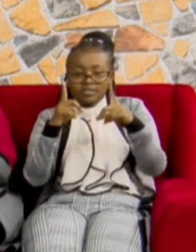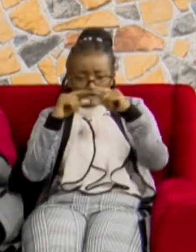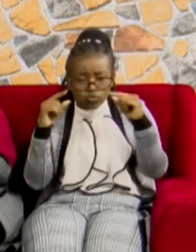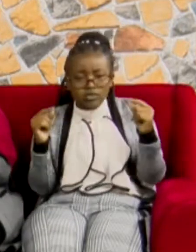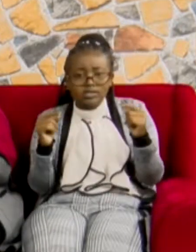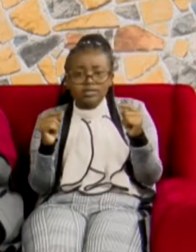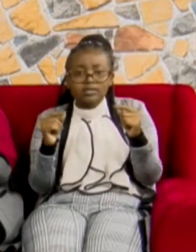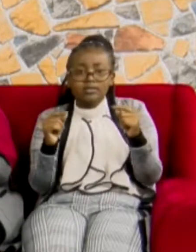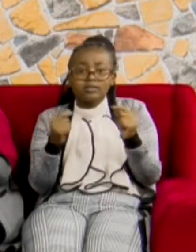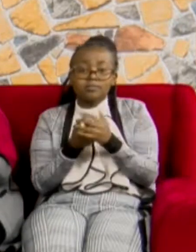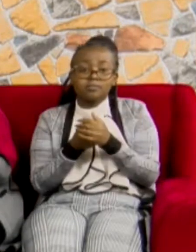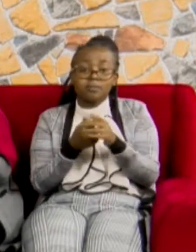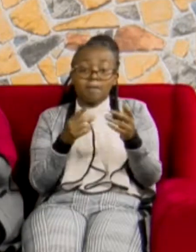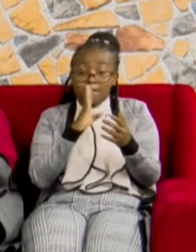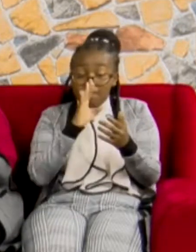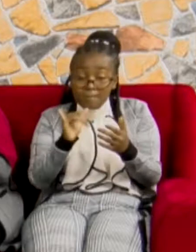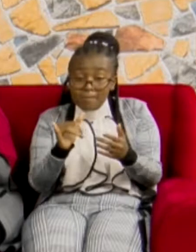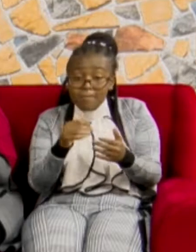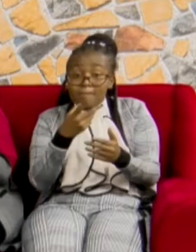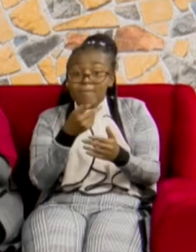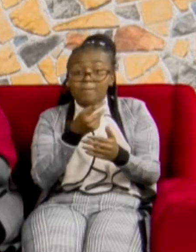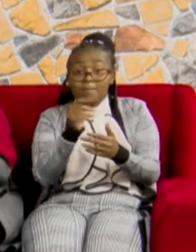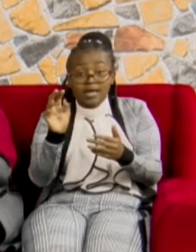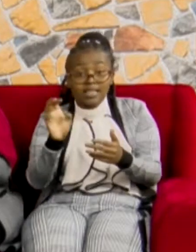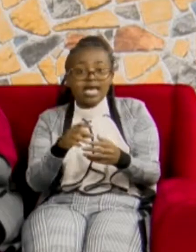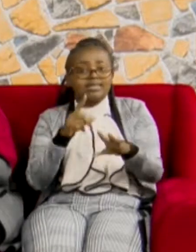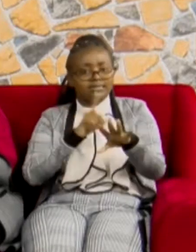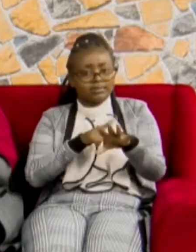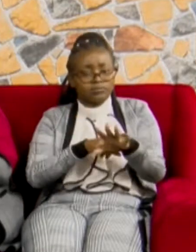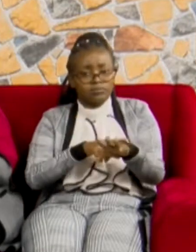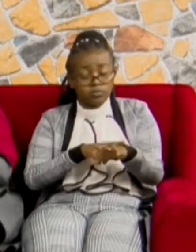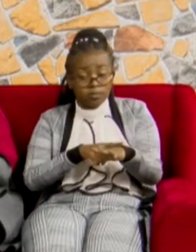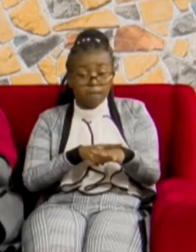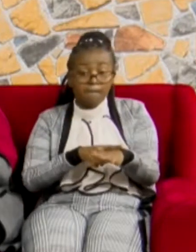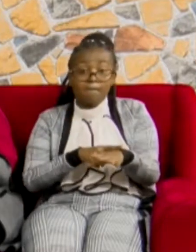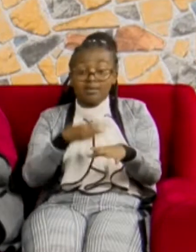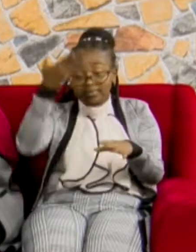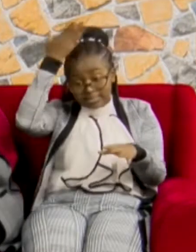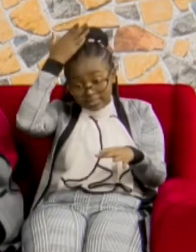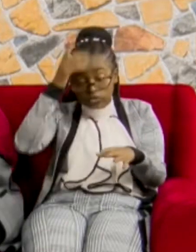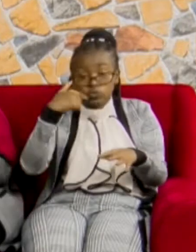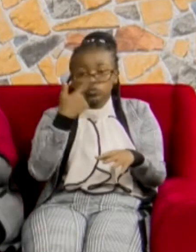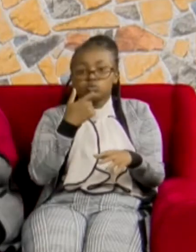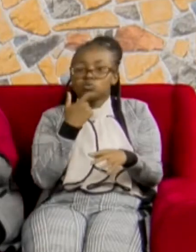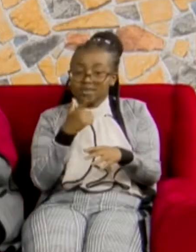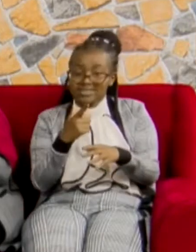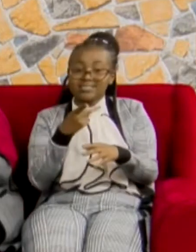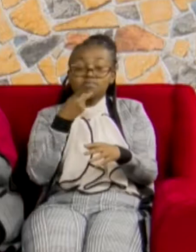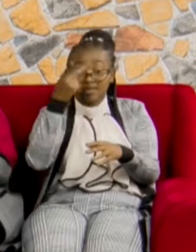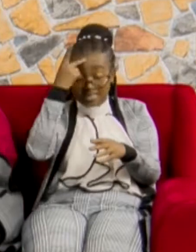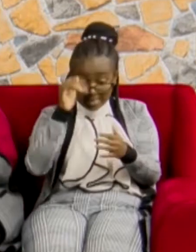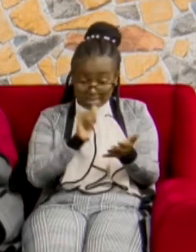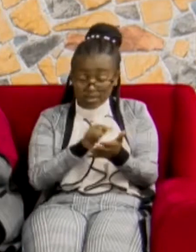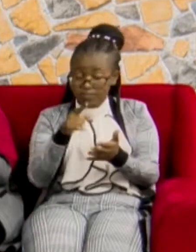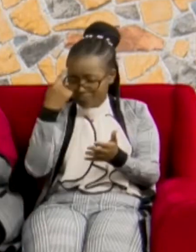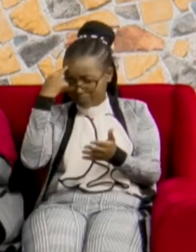So usually, by the time if you go to a good setting, most of the times it's the nurses who alert the parents that, oh,